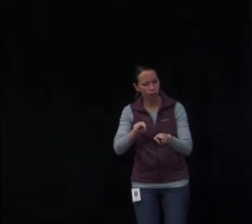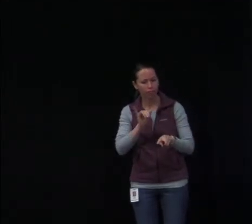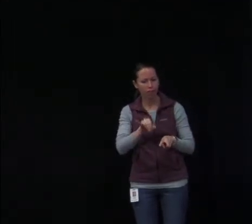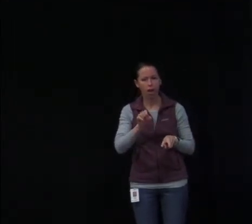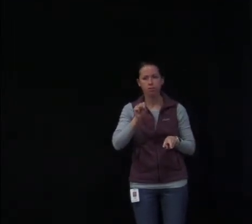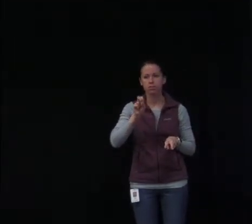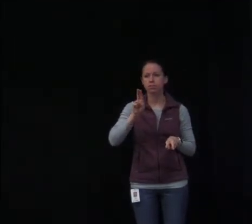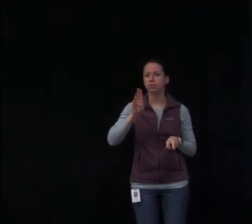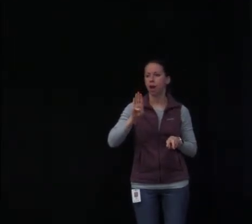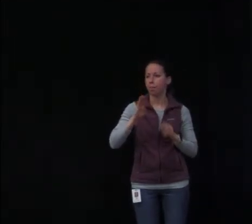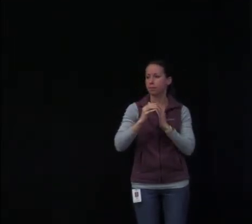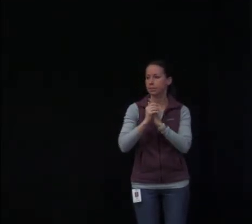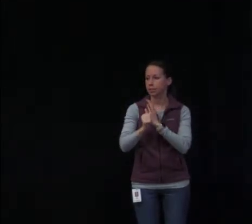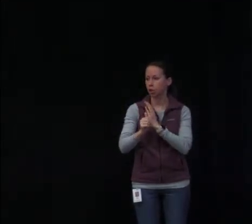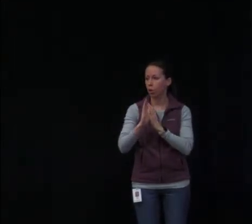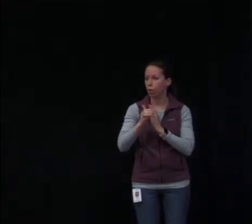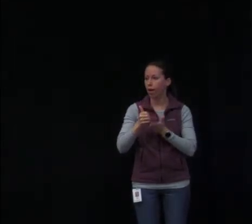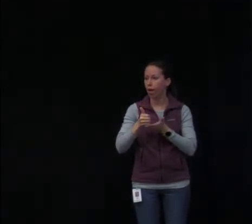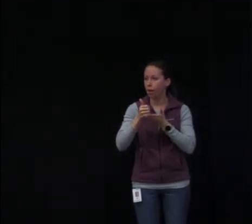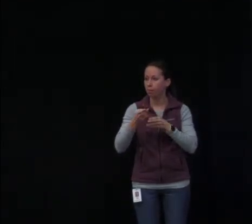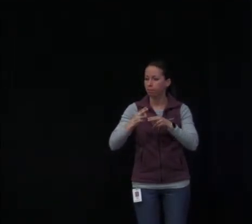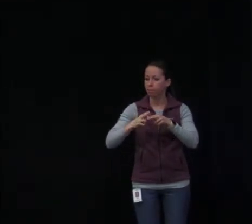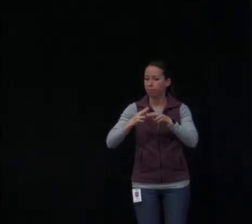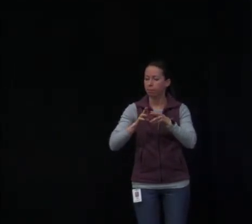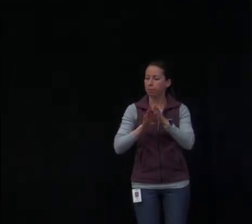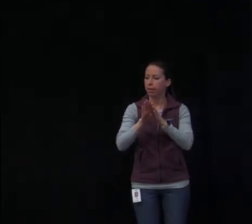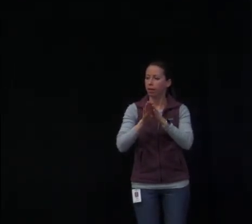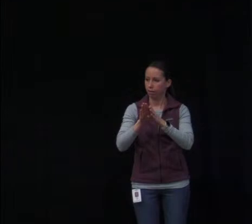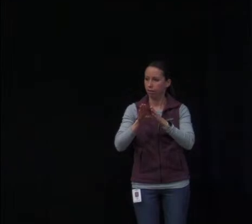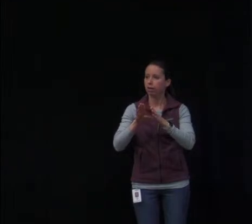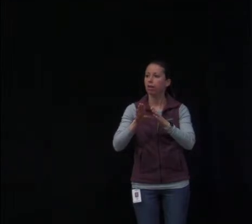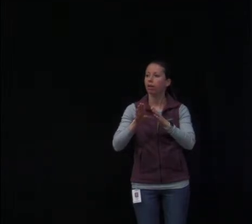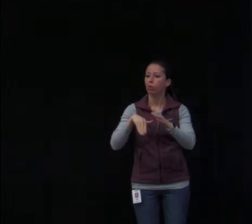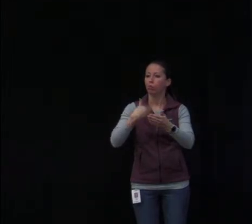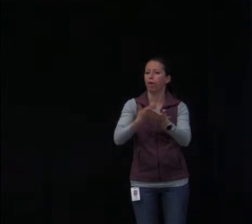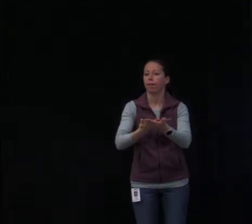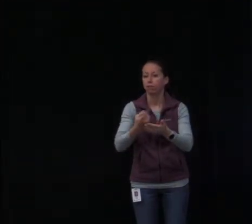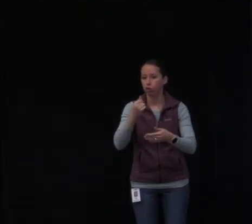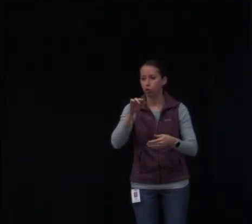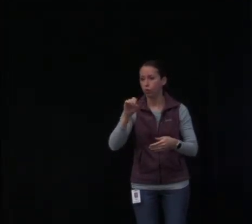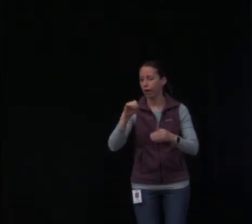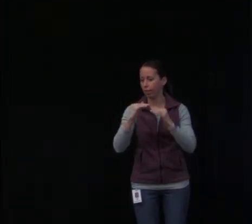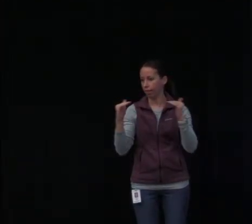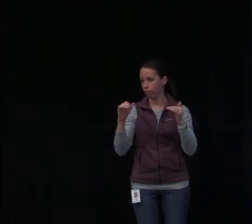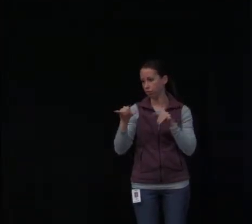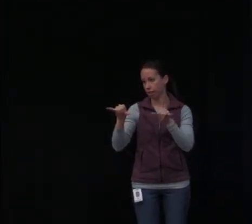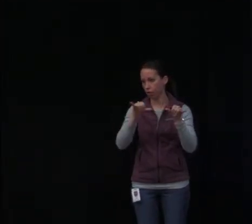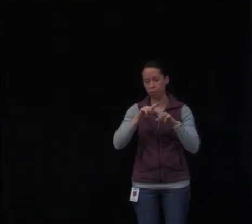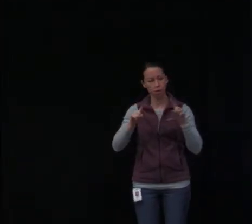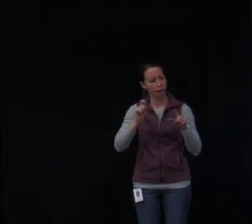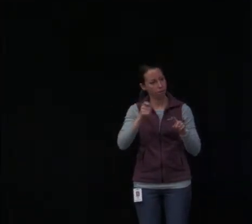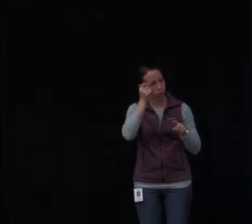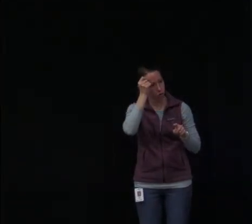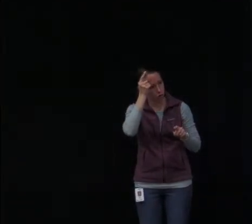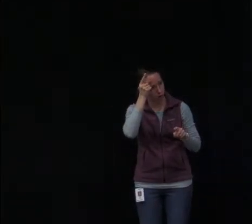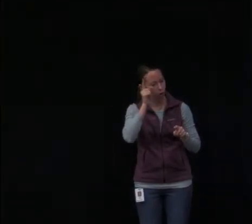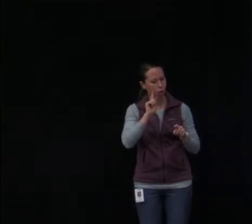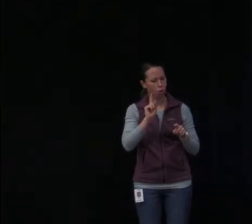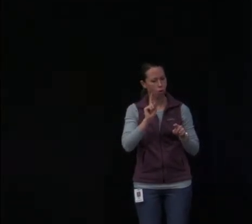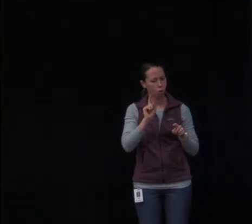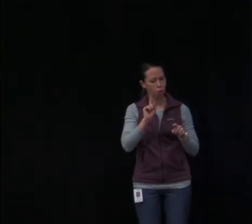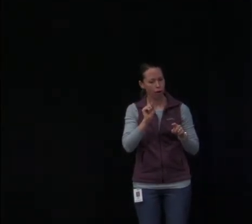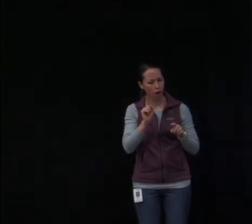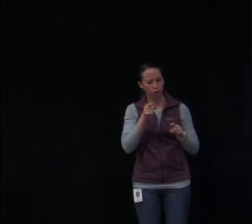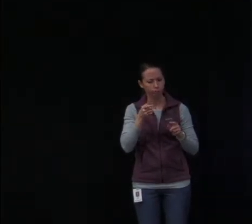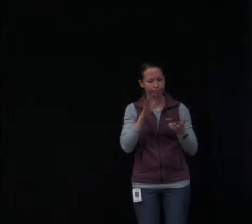that will help them eventually get to the grade level standard. But we have to understand where we want our students to go, and that is,